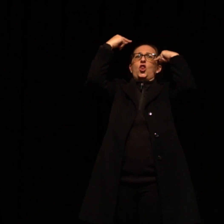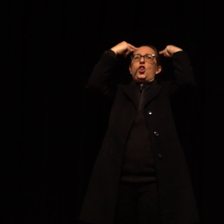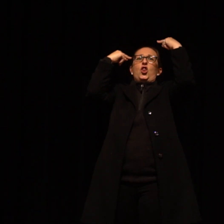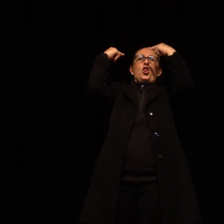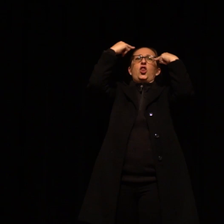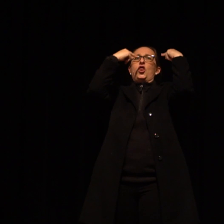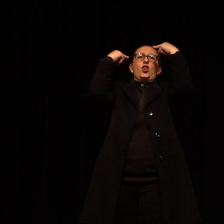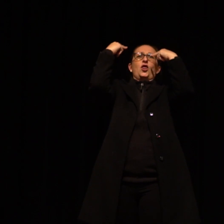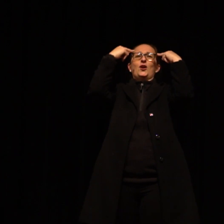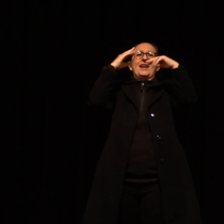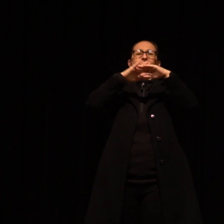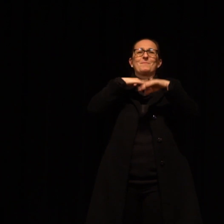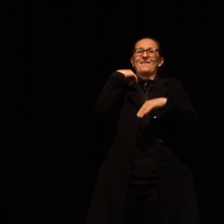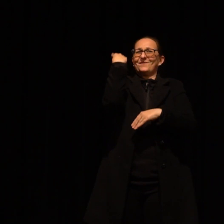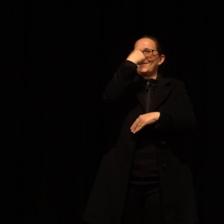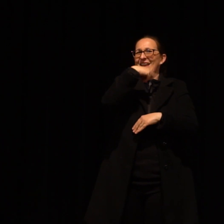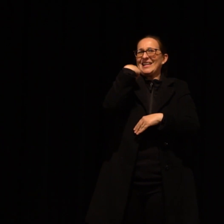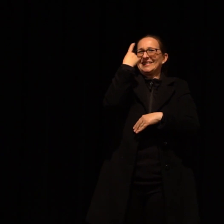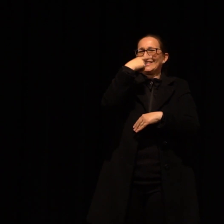these lights and these faces staring at me.